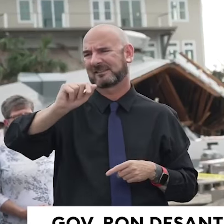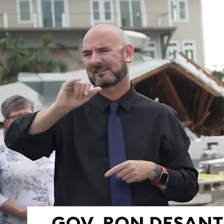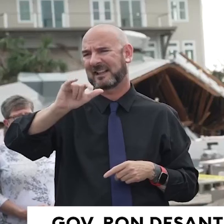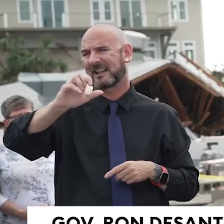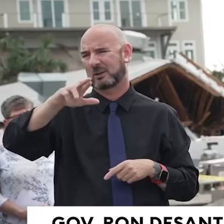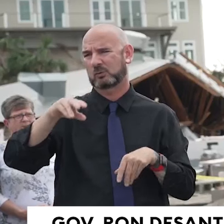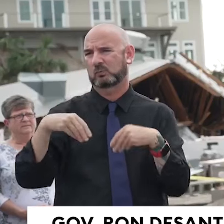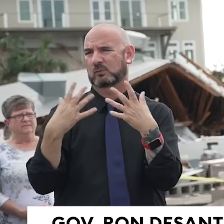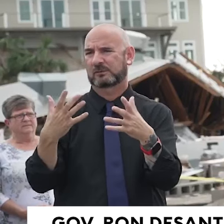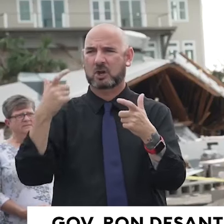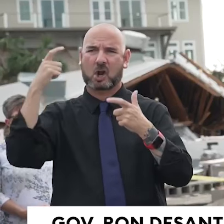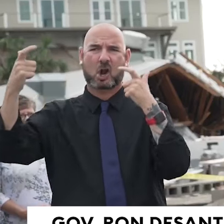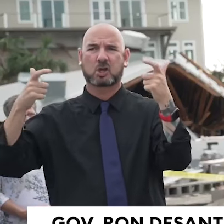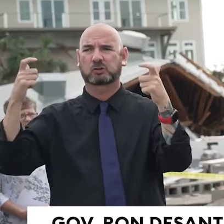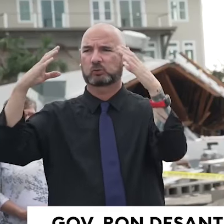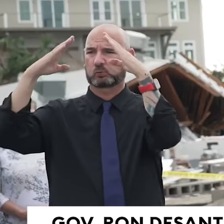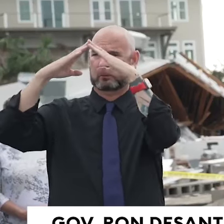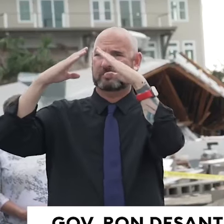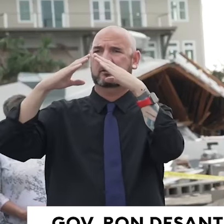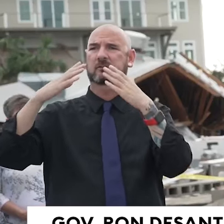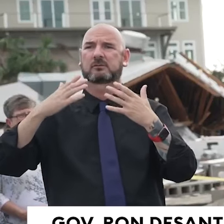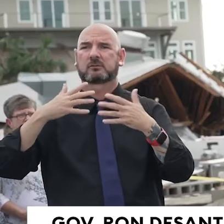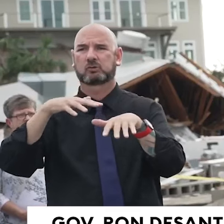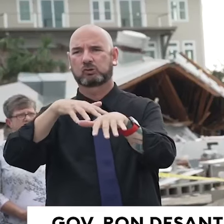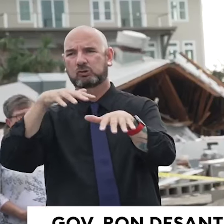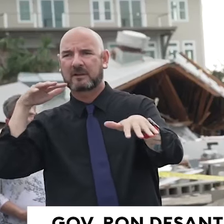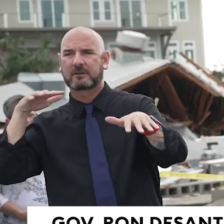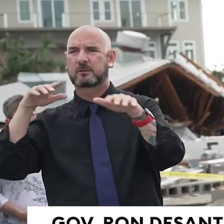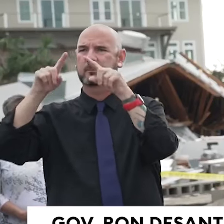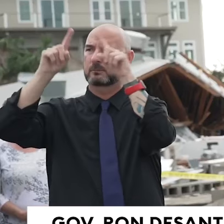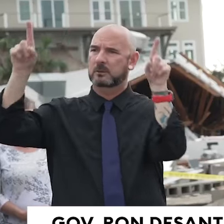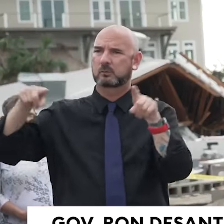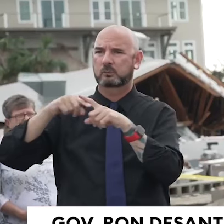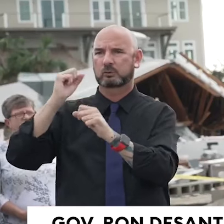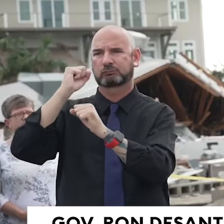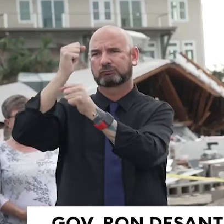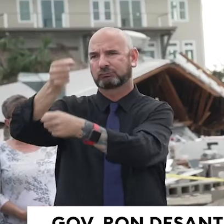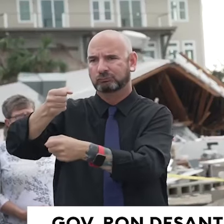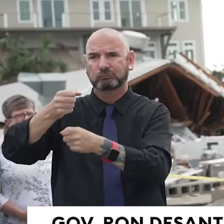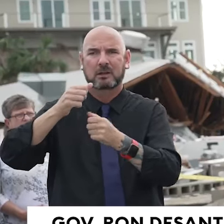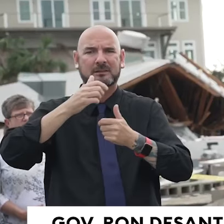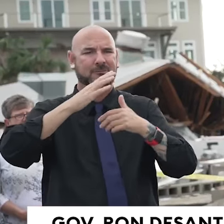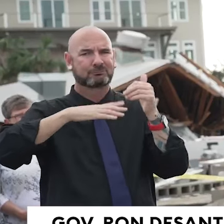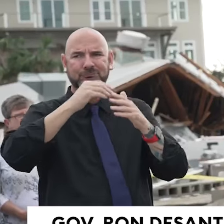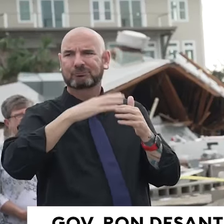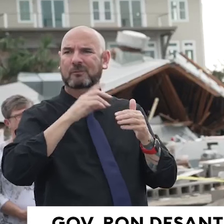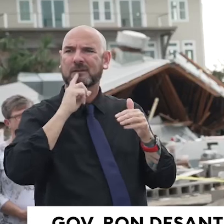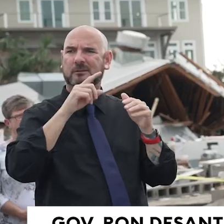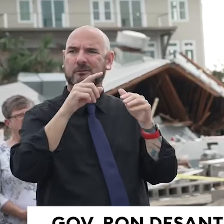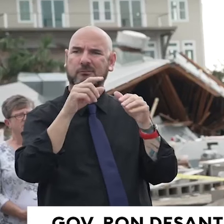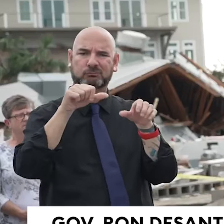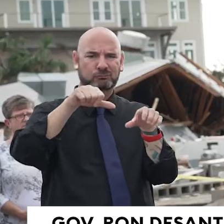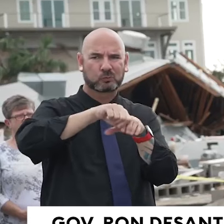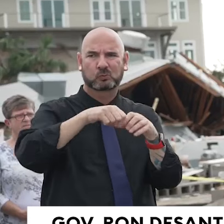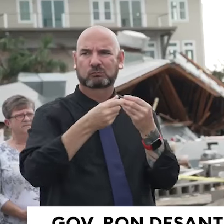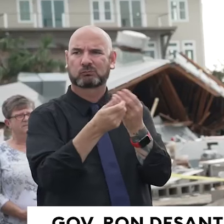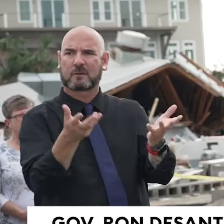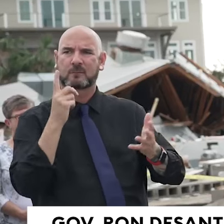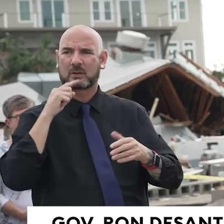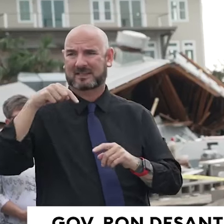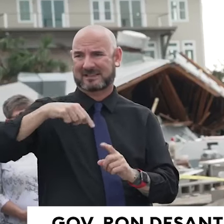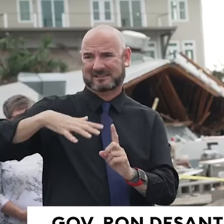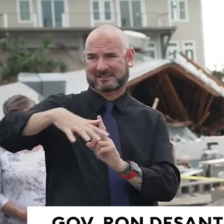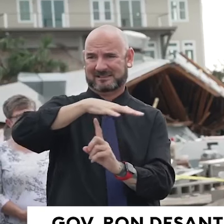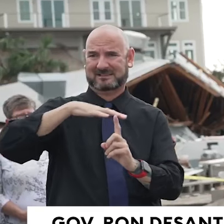traffic message board, additional comfort stations, fuel distribution for Steinhatchee and Horseshoe Beach, and